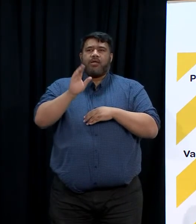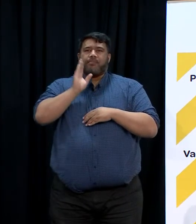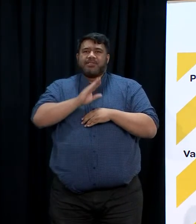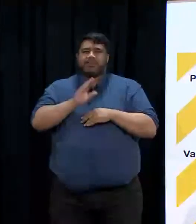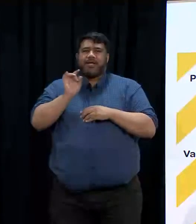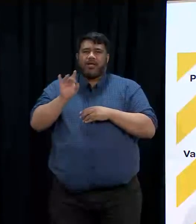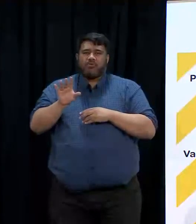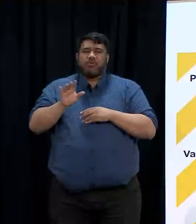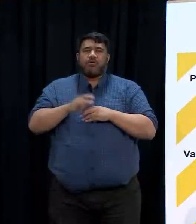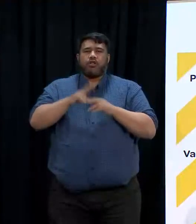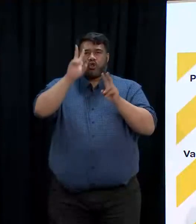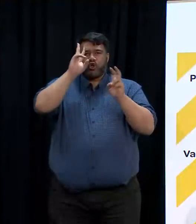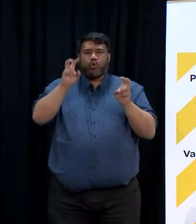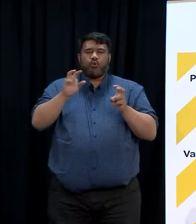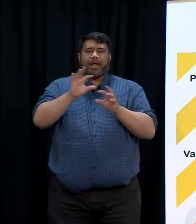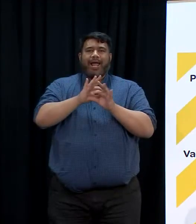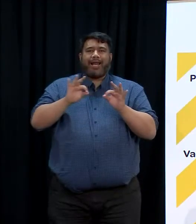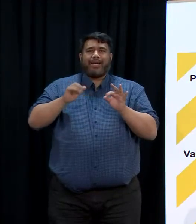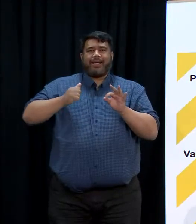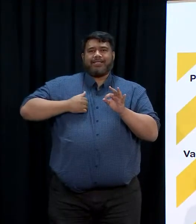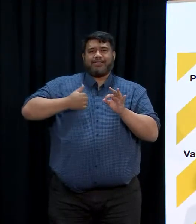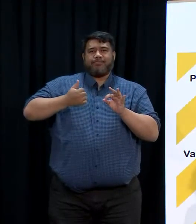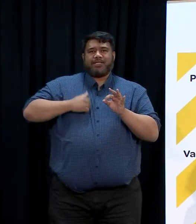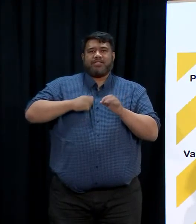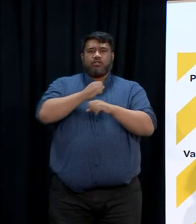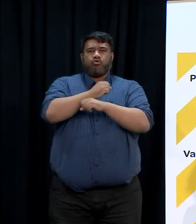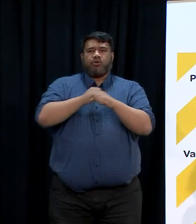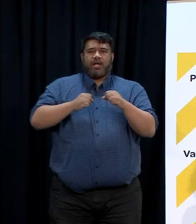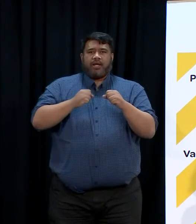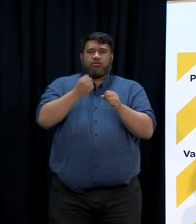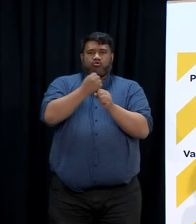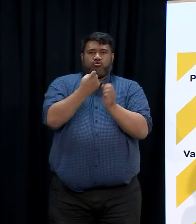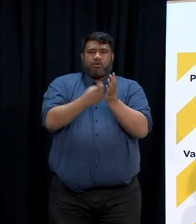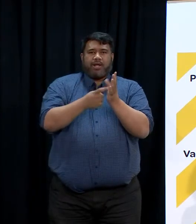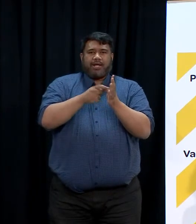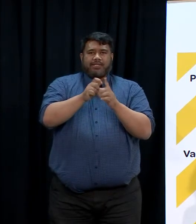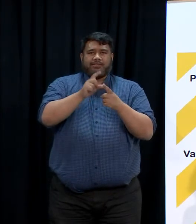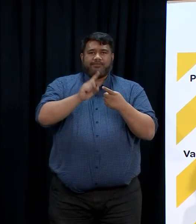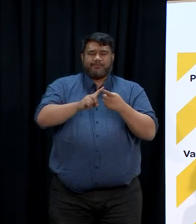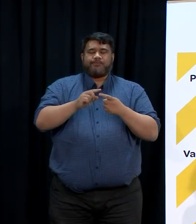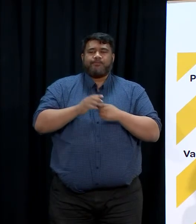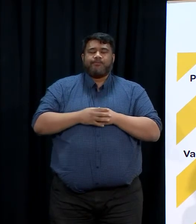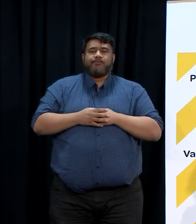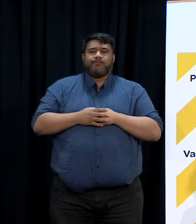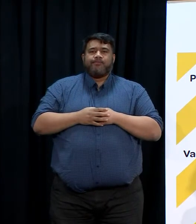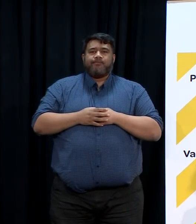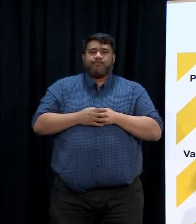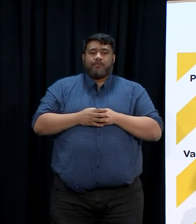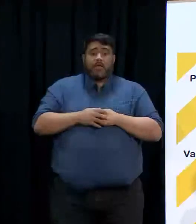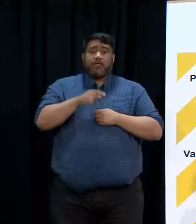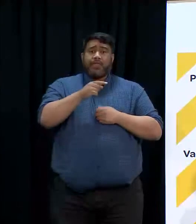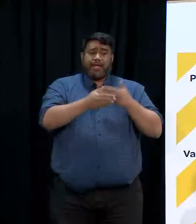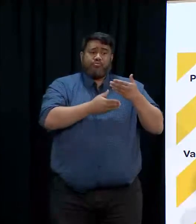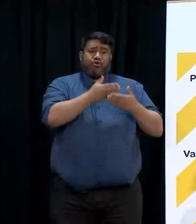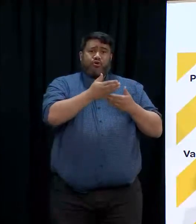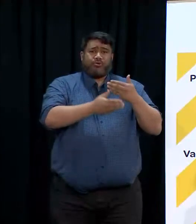still be expected to attend exams where possible, the long-established unexpected event grade process will reflect what happens in